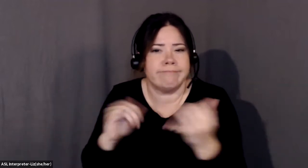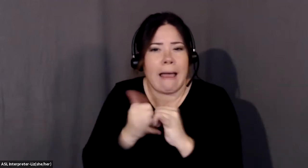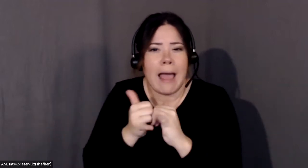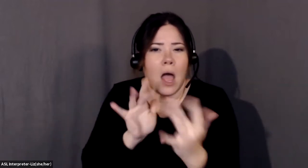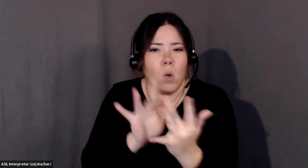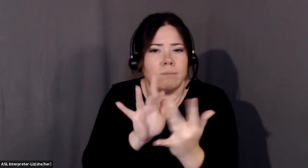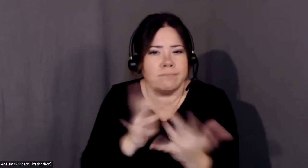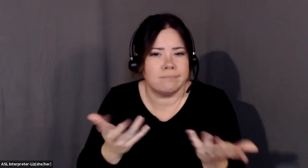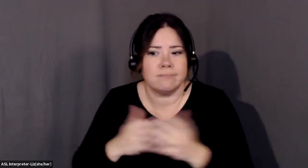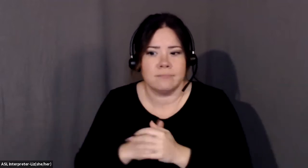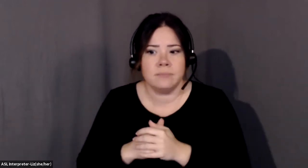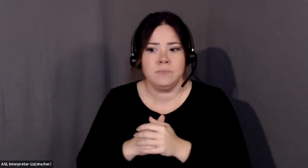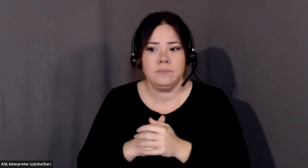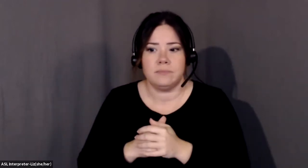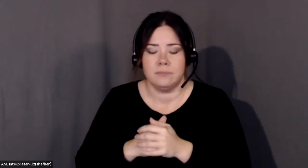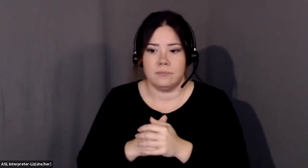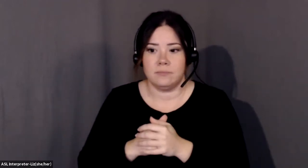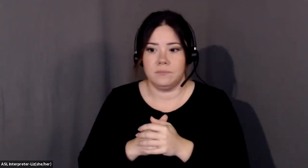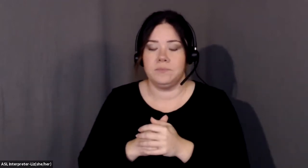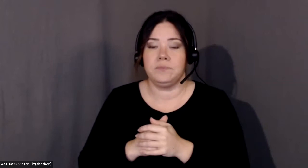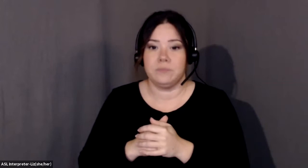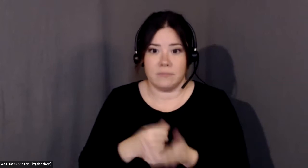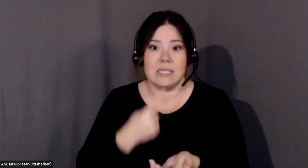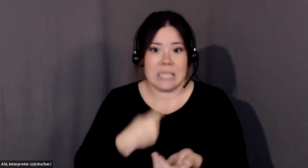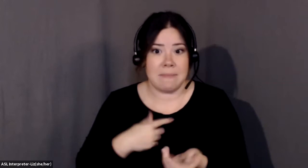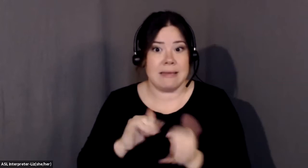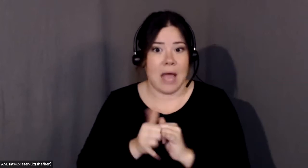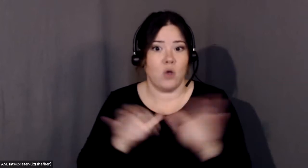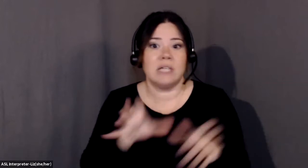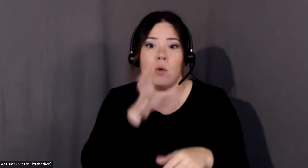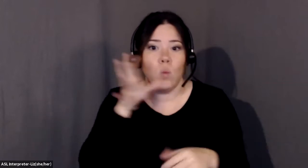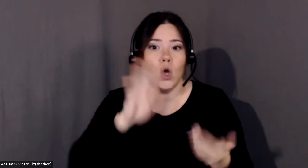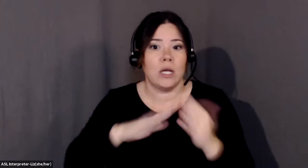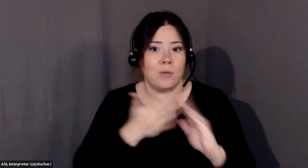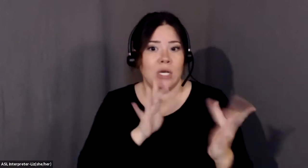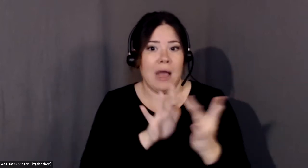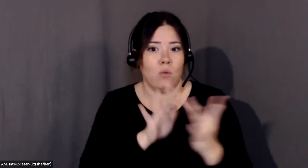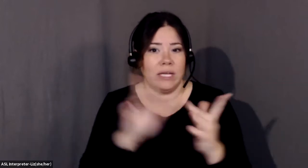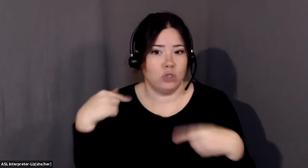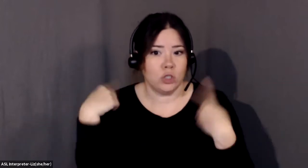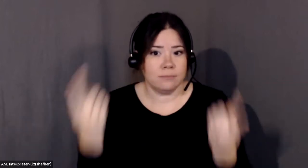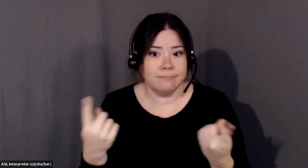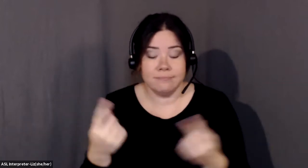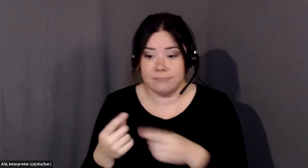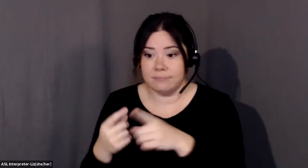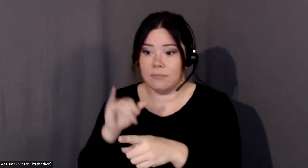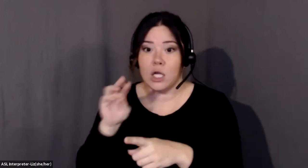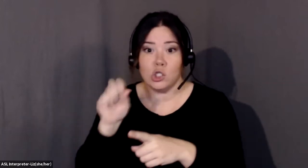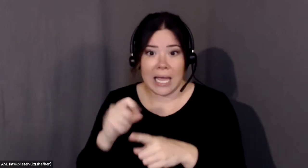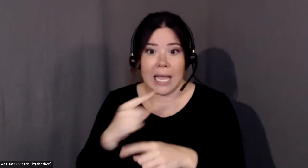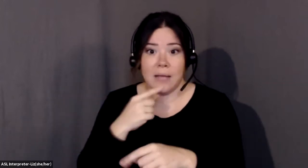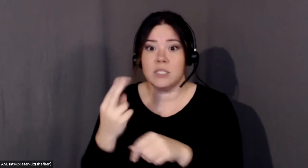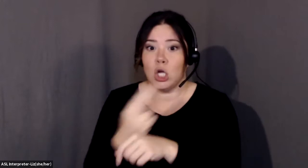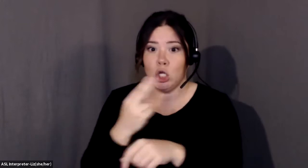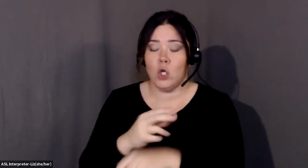tell us a method you have used to do rural community outreach? James says they've used social